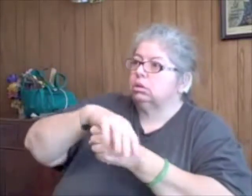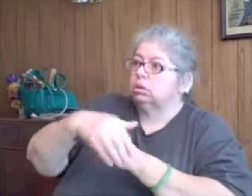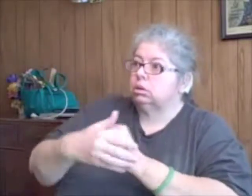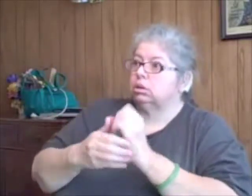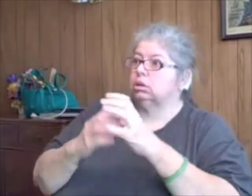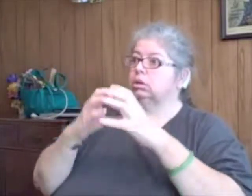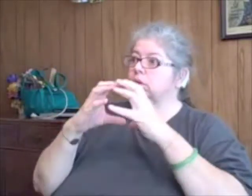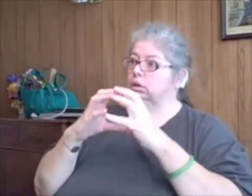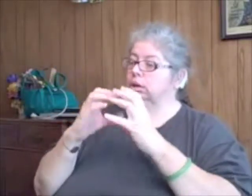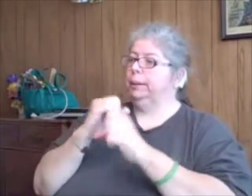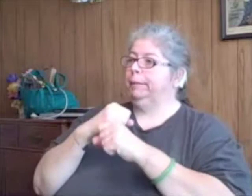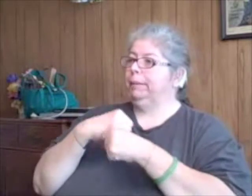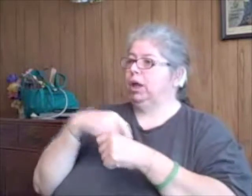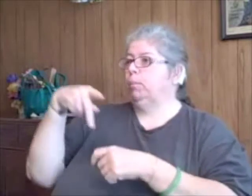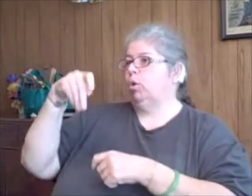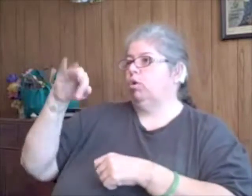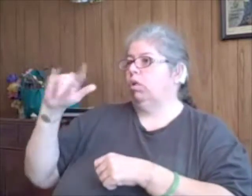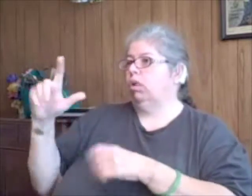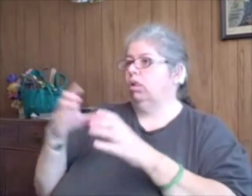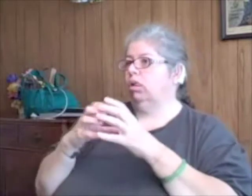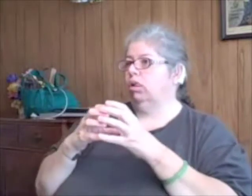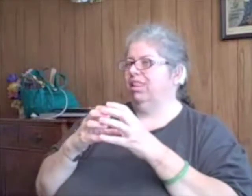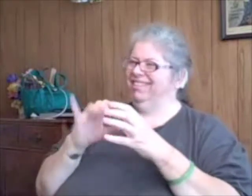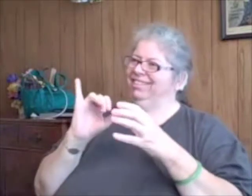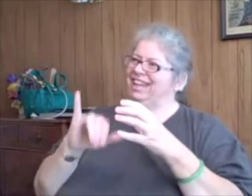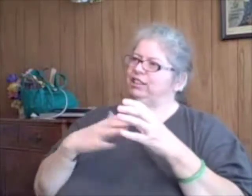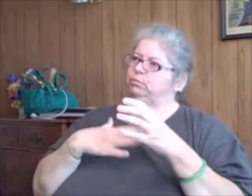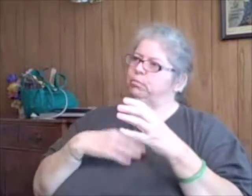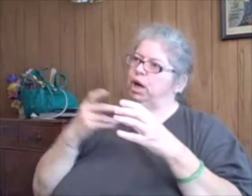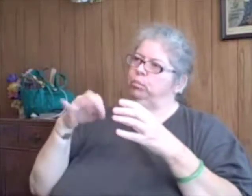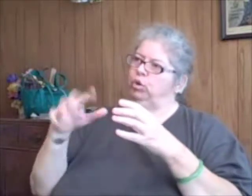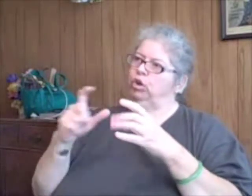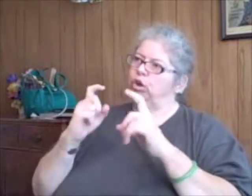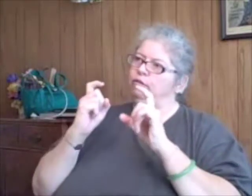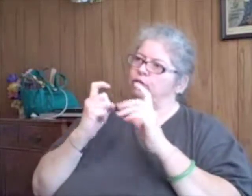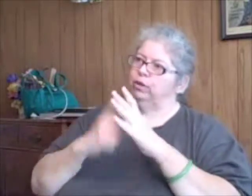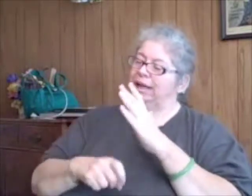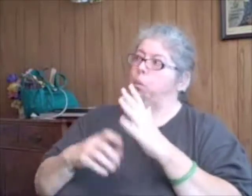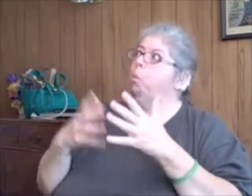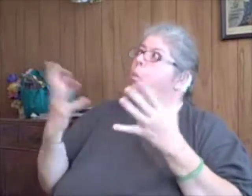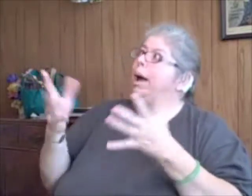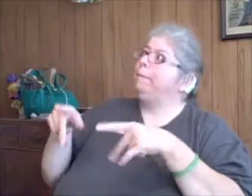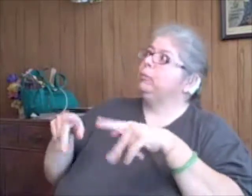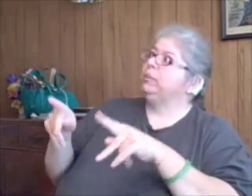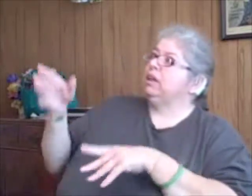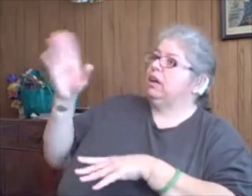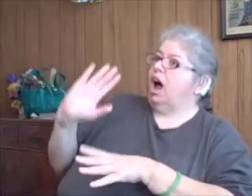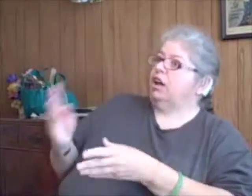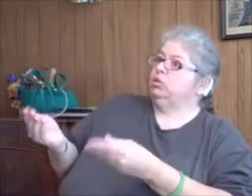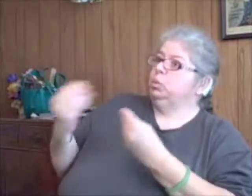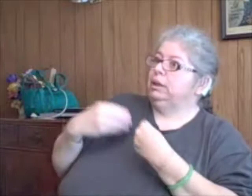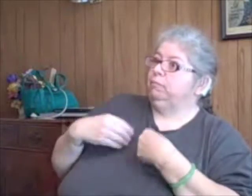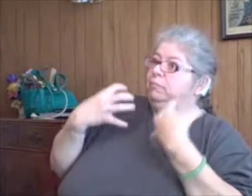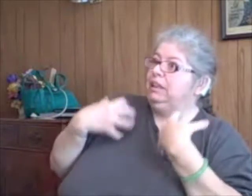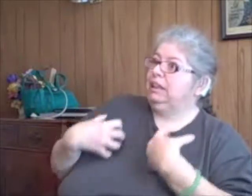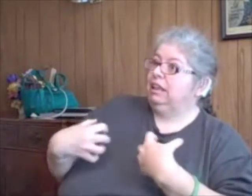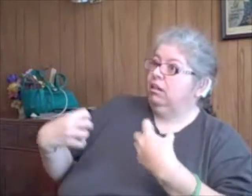And that's my pearl of great price. when God gives me the permission to